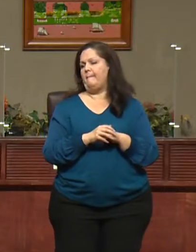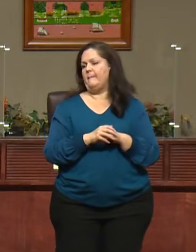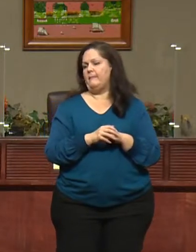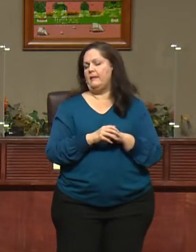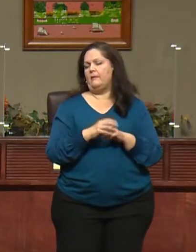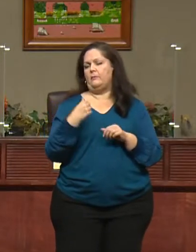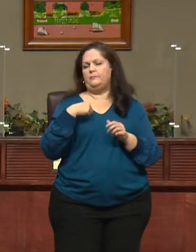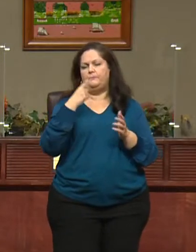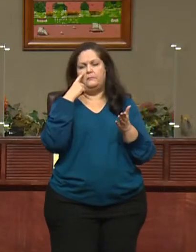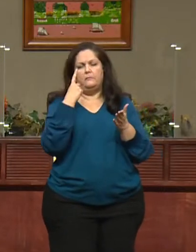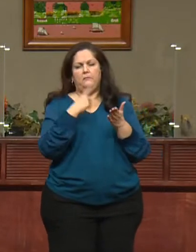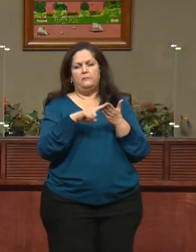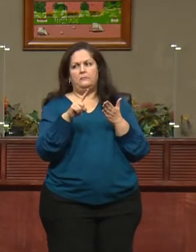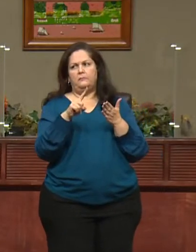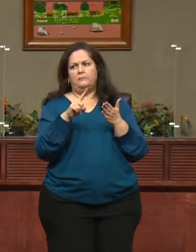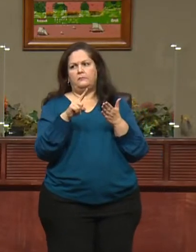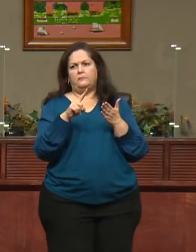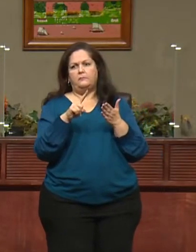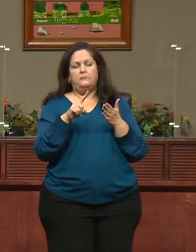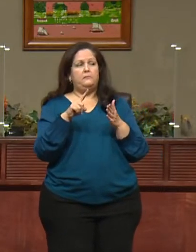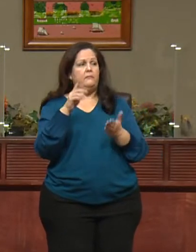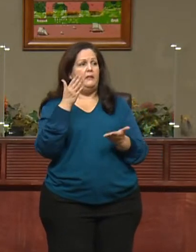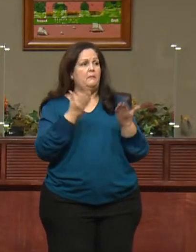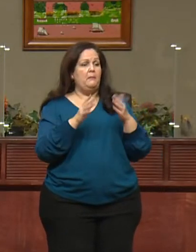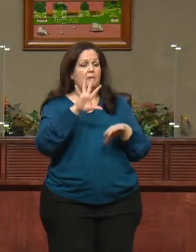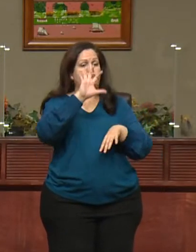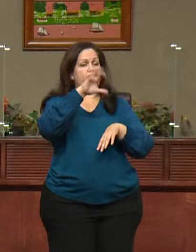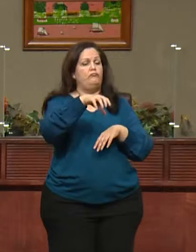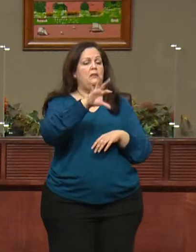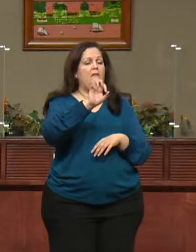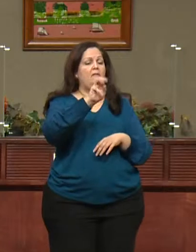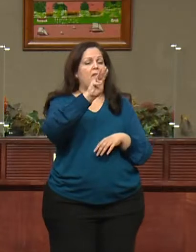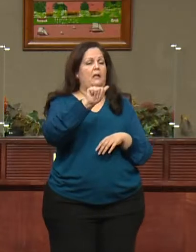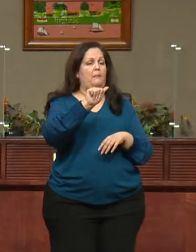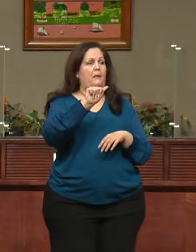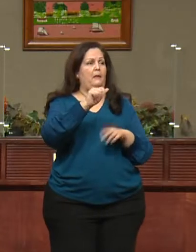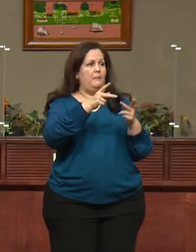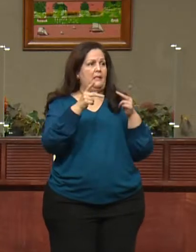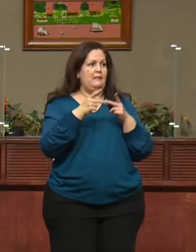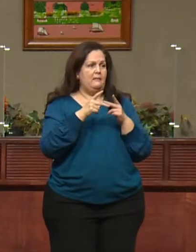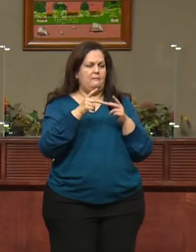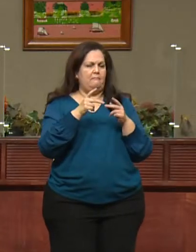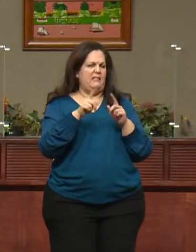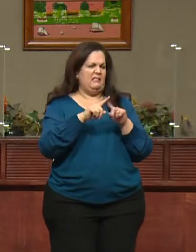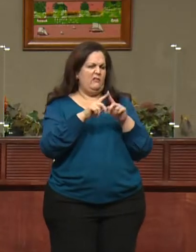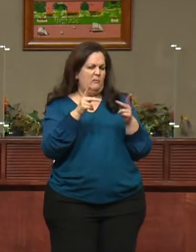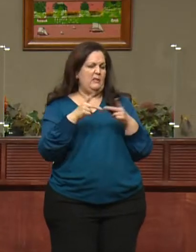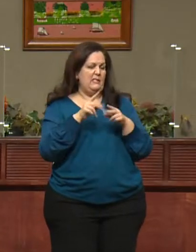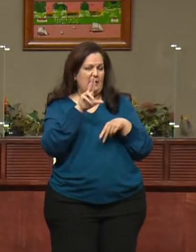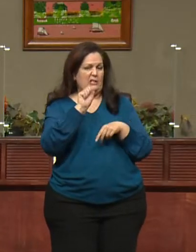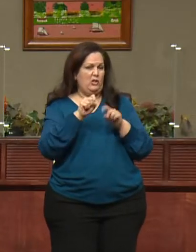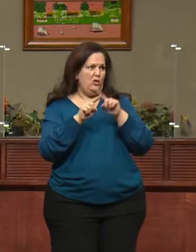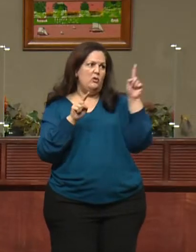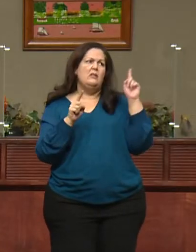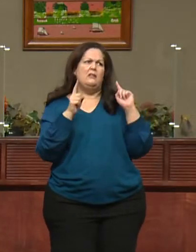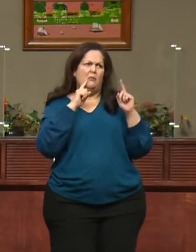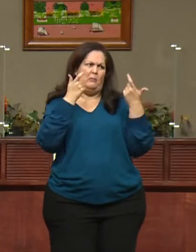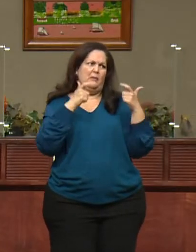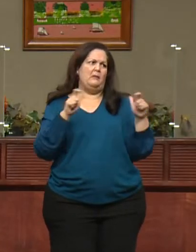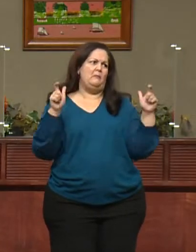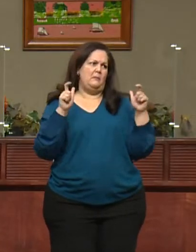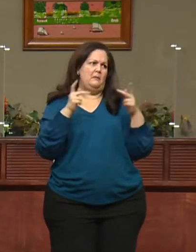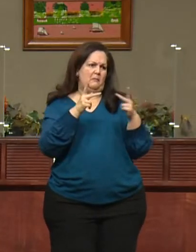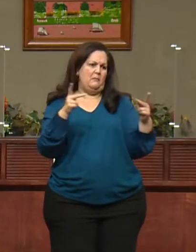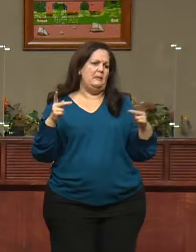of putting FEMA sites around the country, and those are large sites that